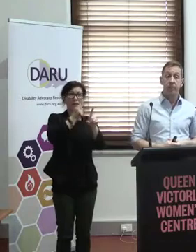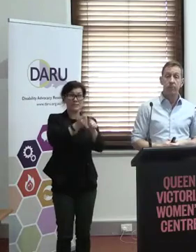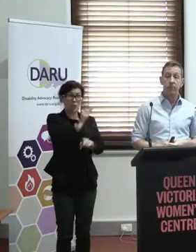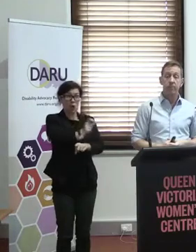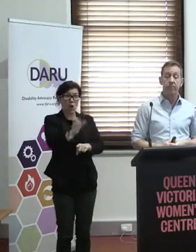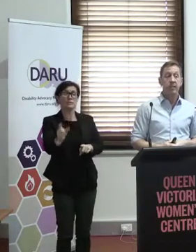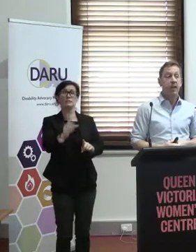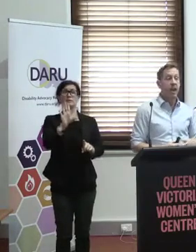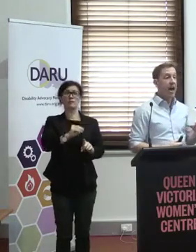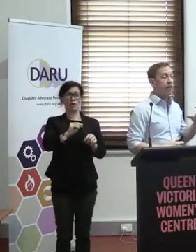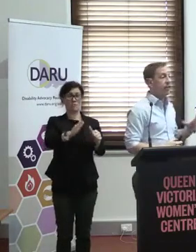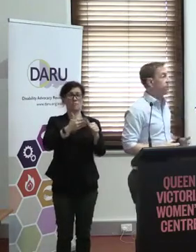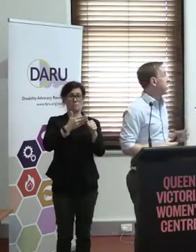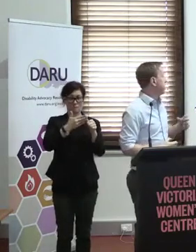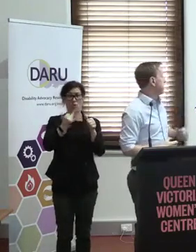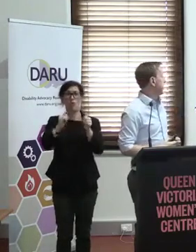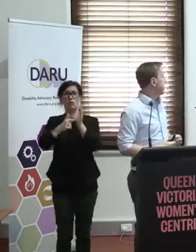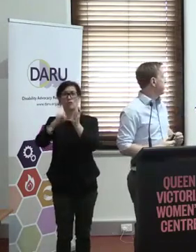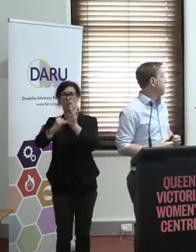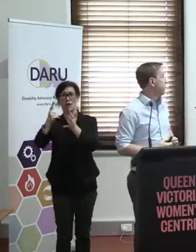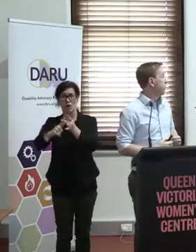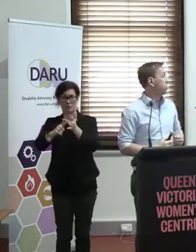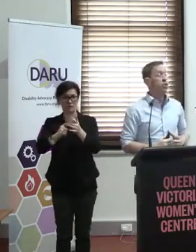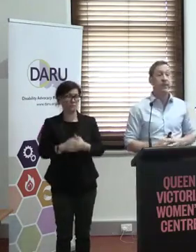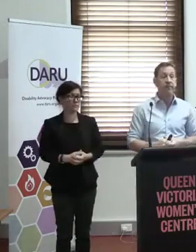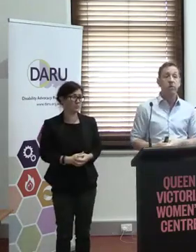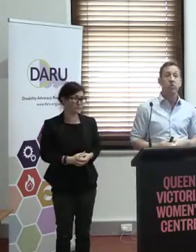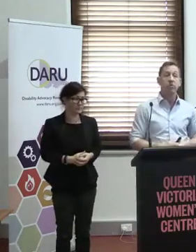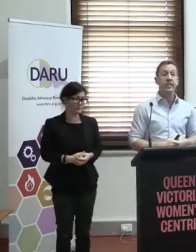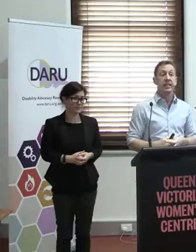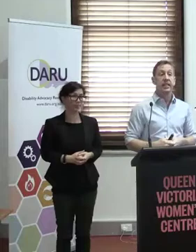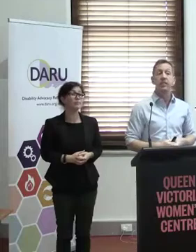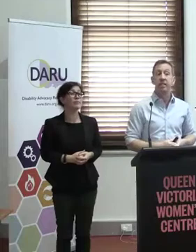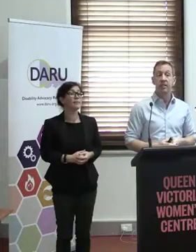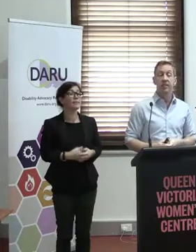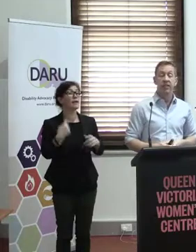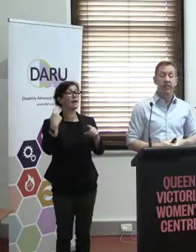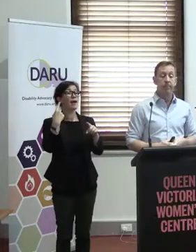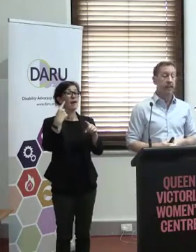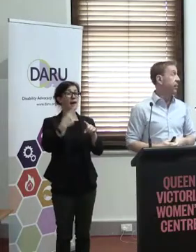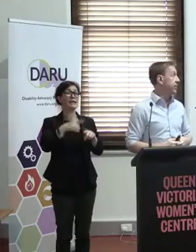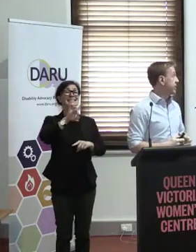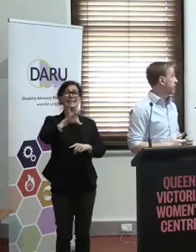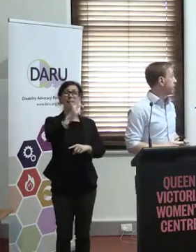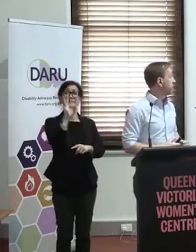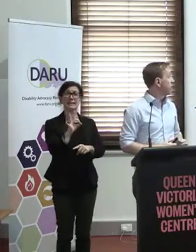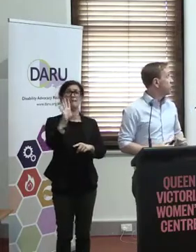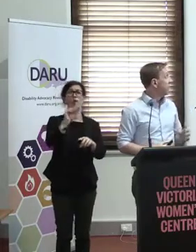Islander people, and around 10% are reported to be from culturally and linguistically diverse